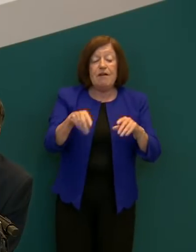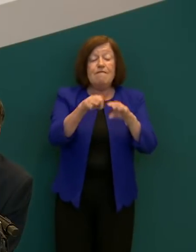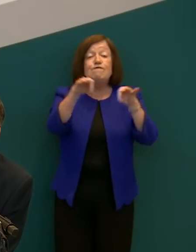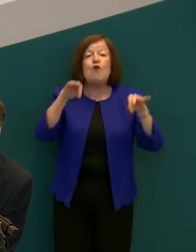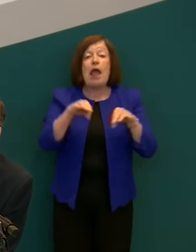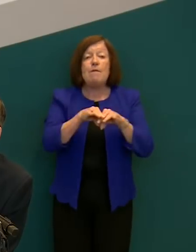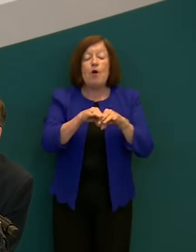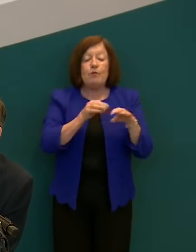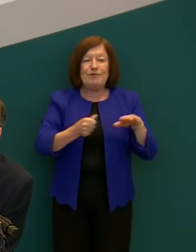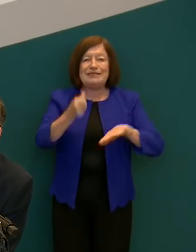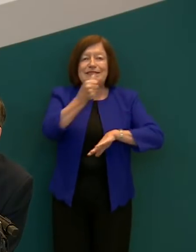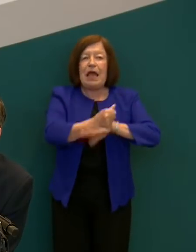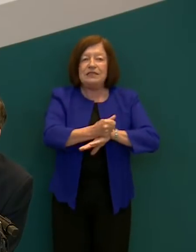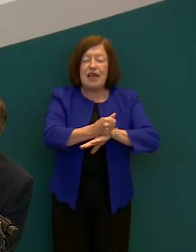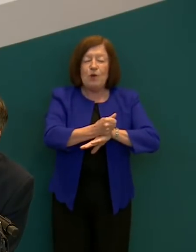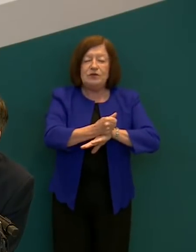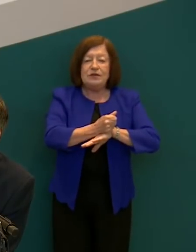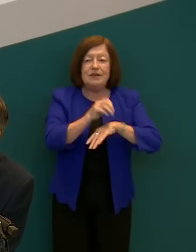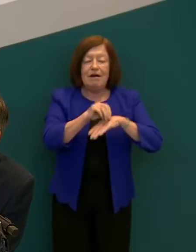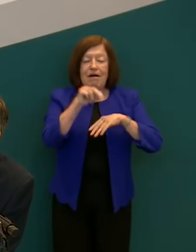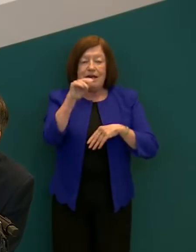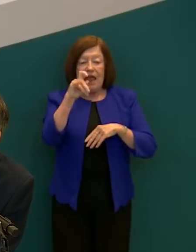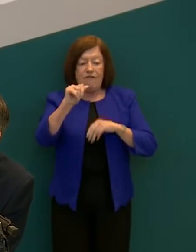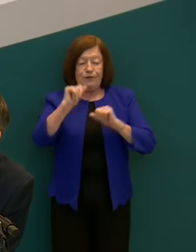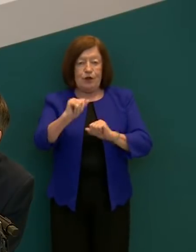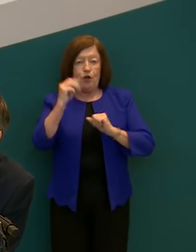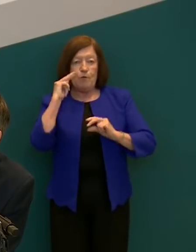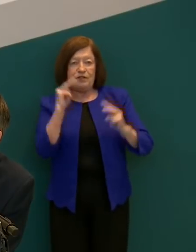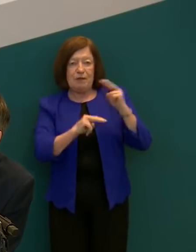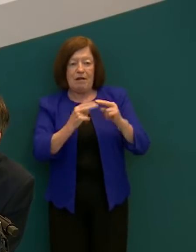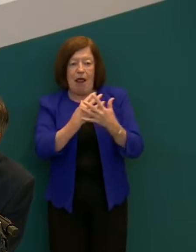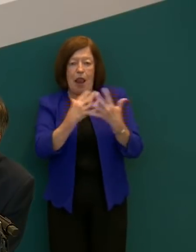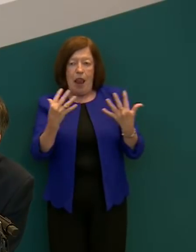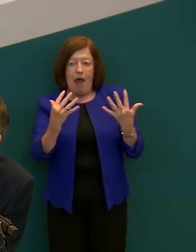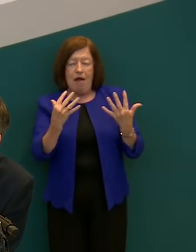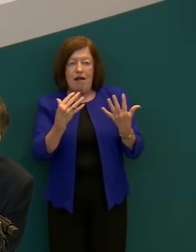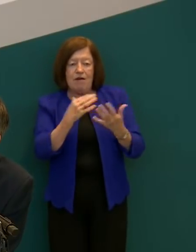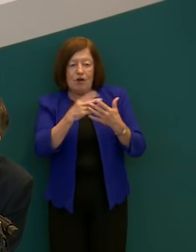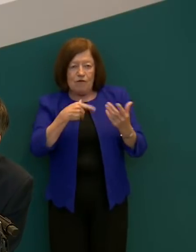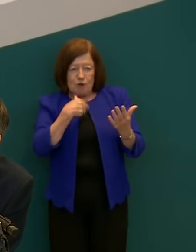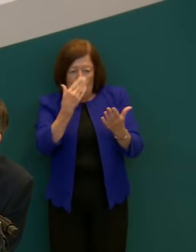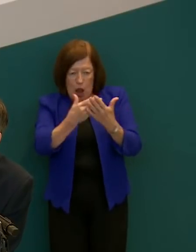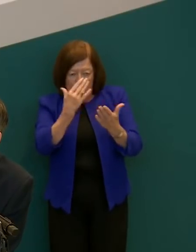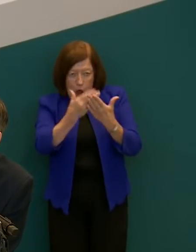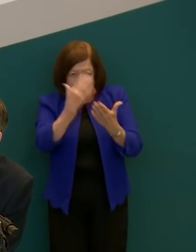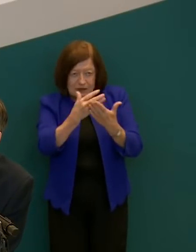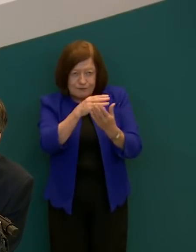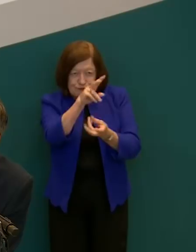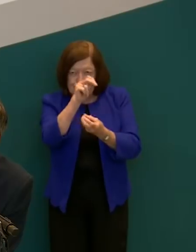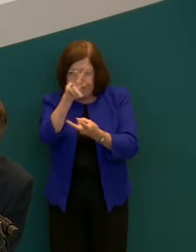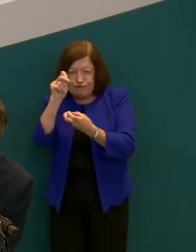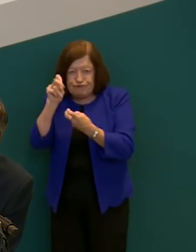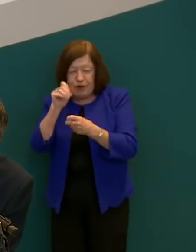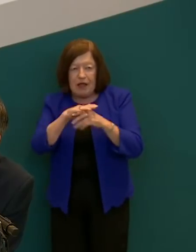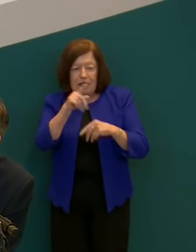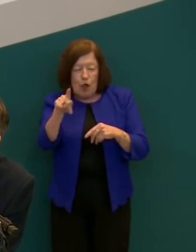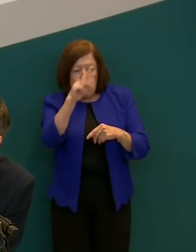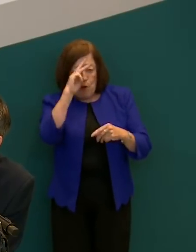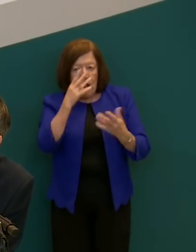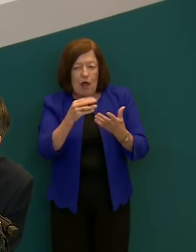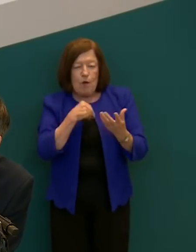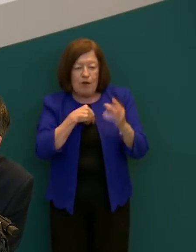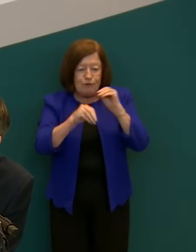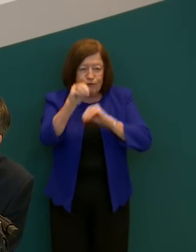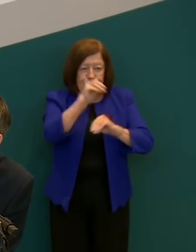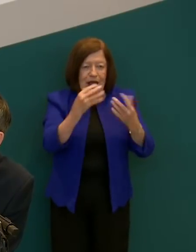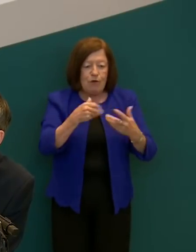really sets out, from NEFIT's perspective, a lot of the learnings, the principles upon which we believe we need